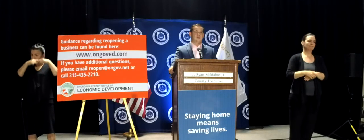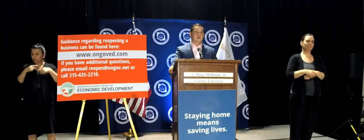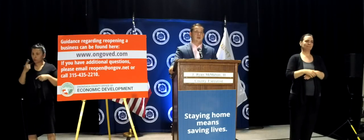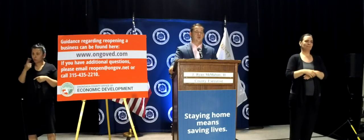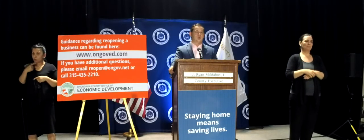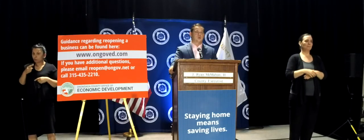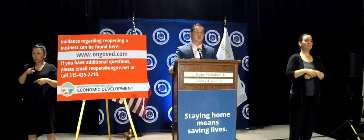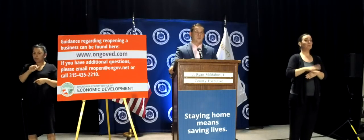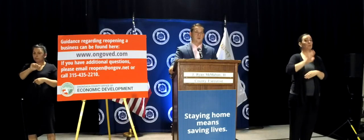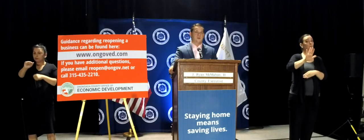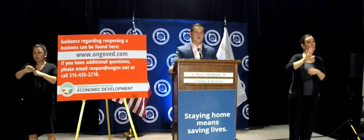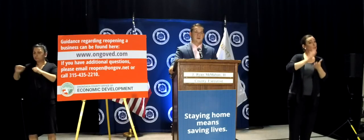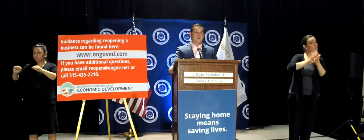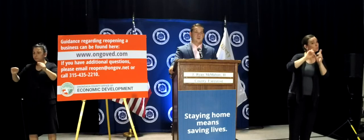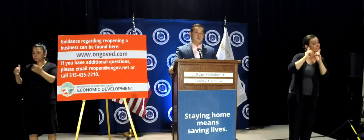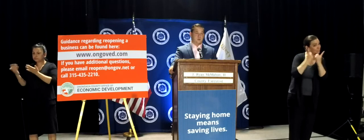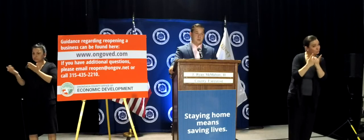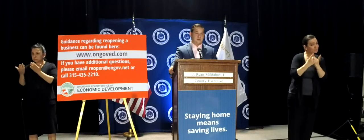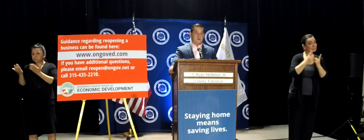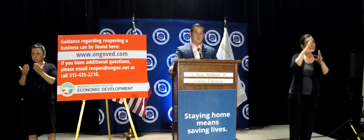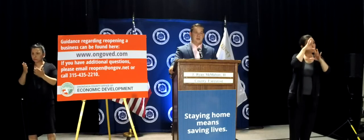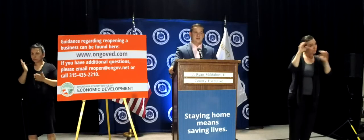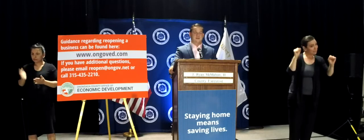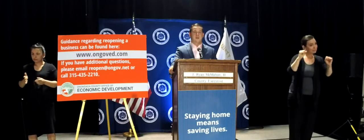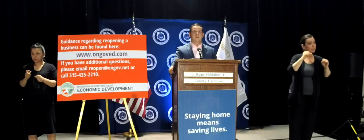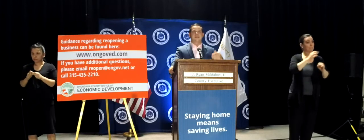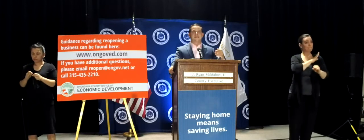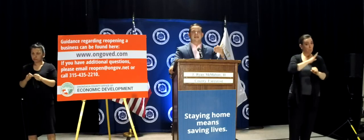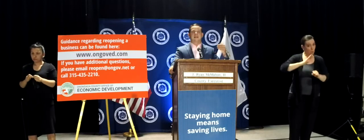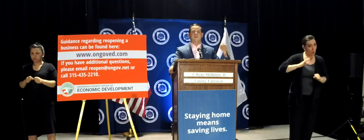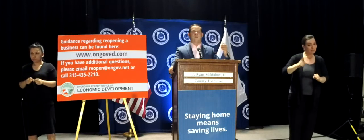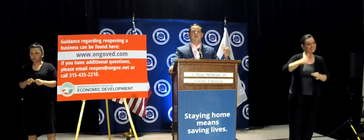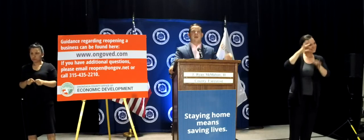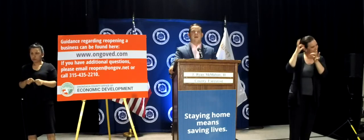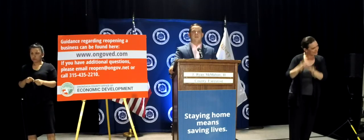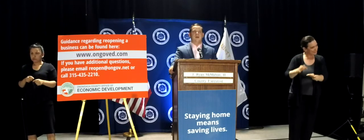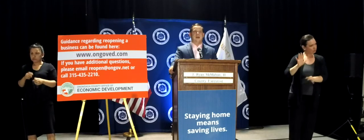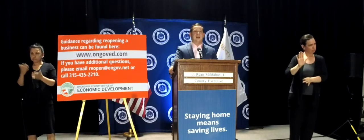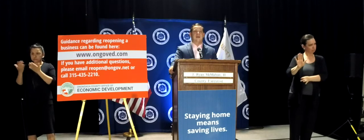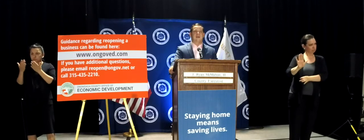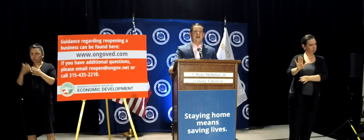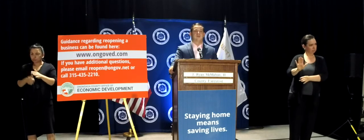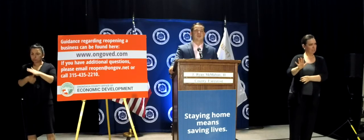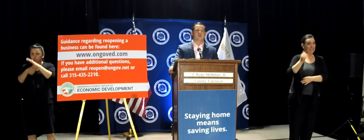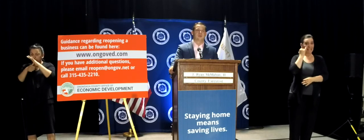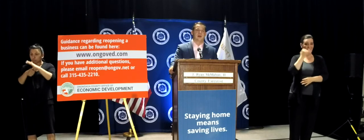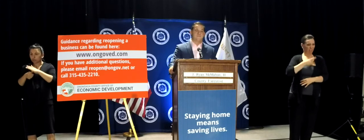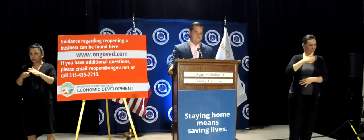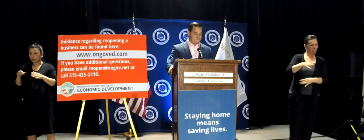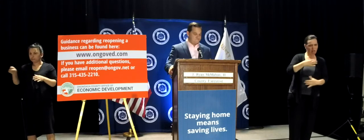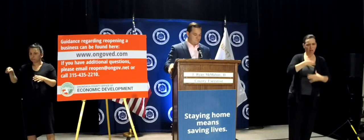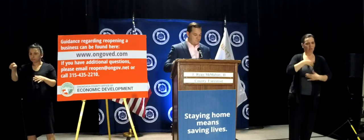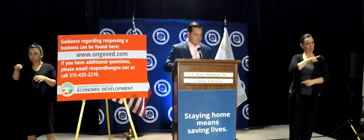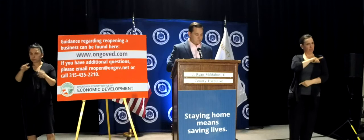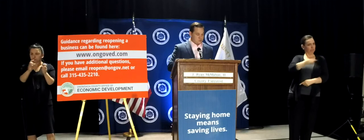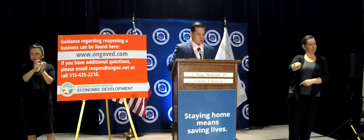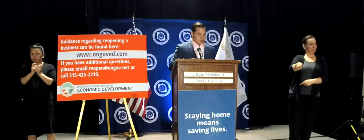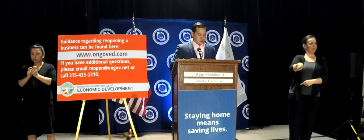superintendent and your school board. So if you don't like those plans, please take them up with them and have a conversation with them.